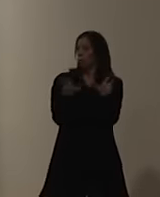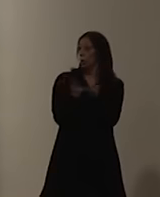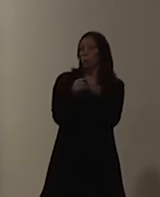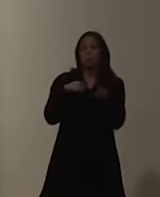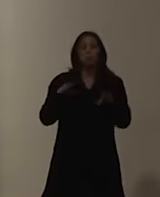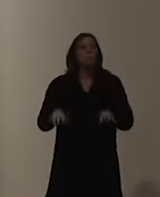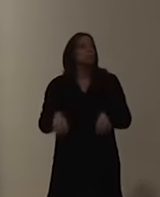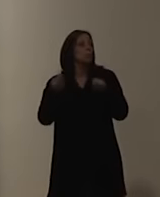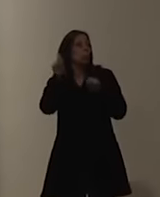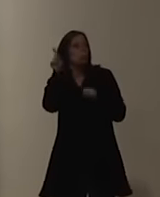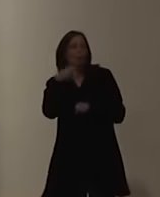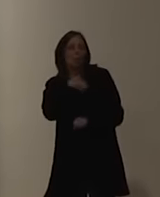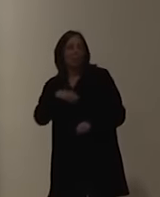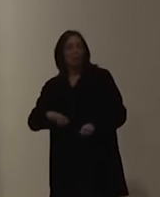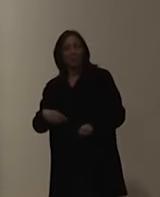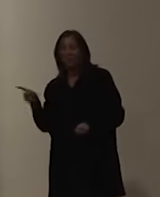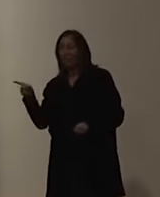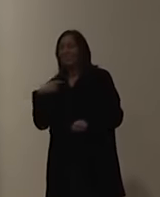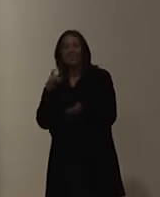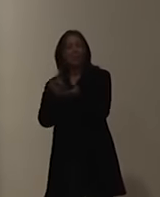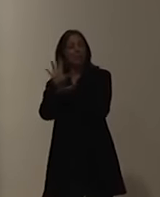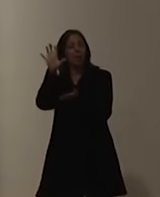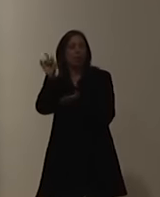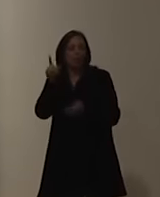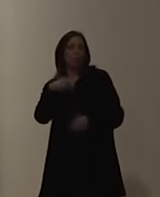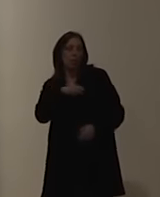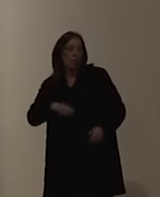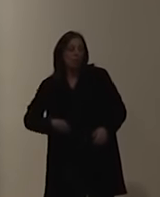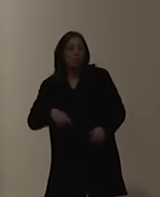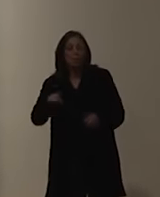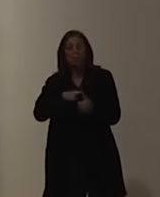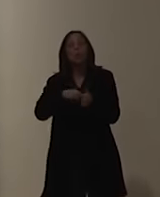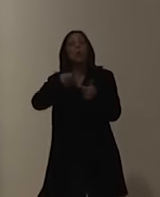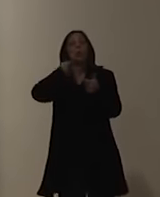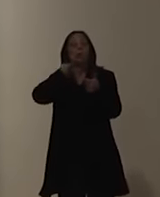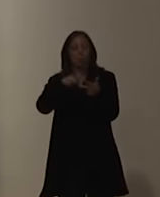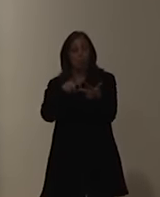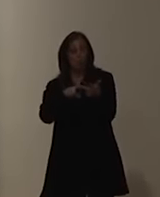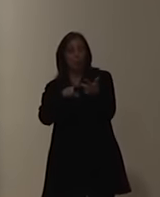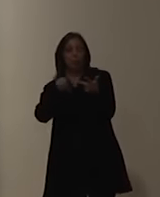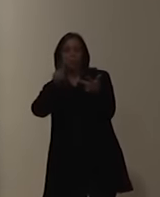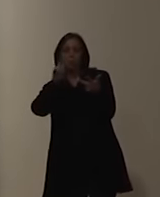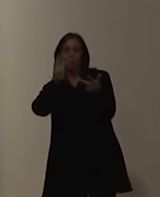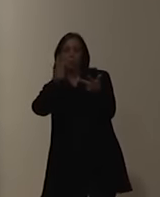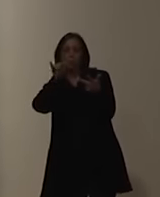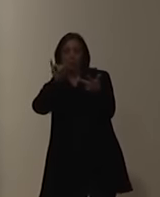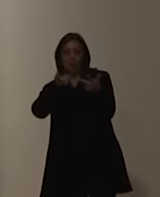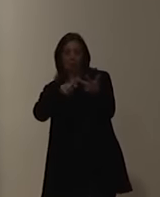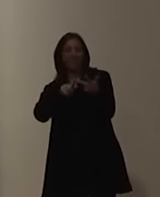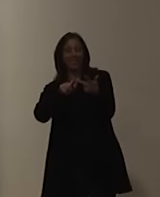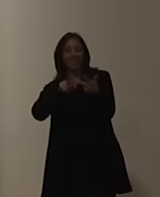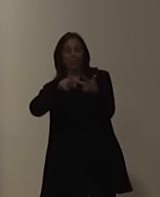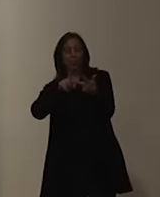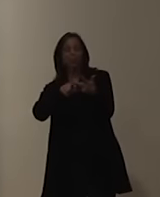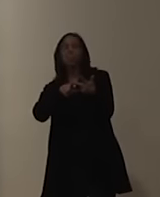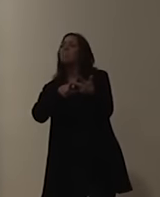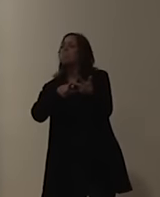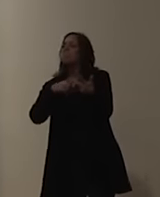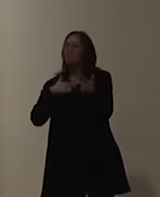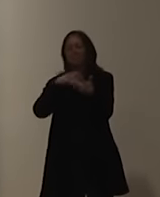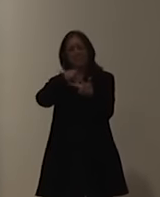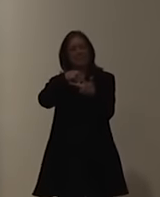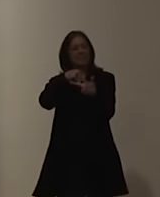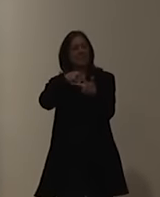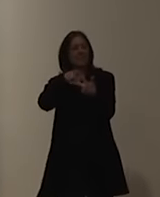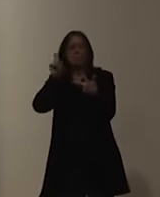Harvard. We launched this at Harvard. The third one was in Dubai, And so, as you can imagine, we said, we got to have the